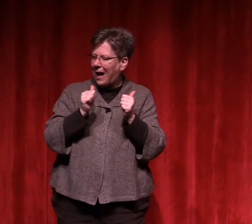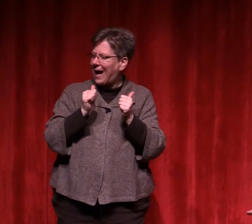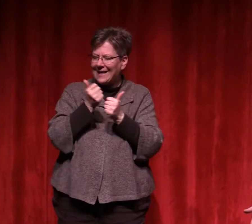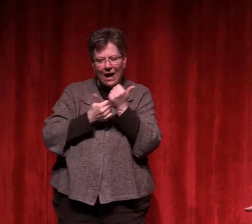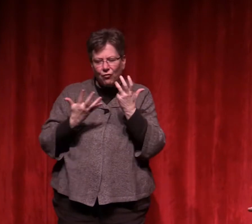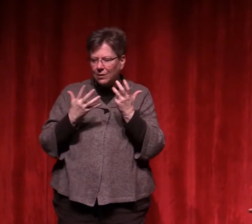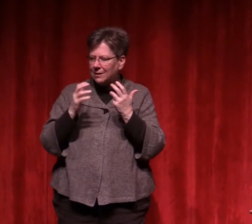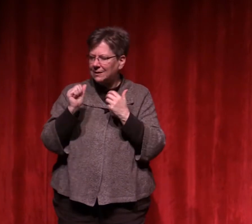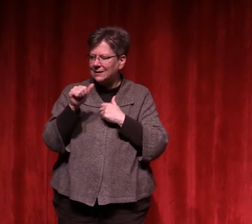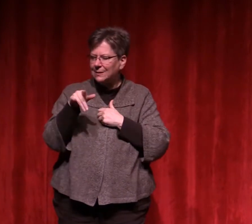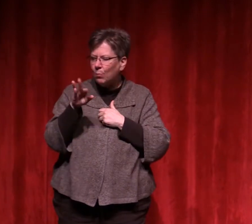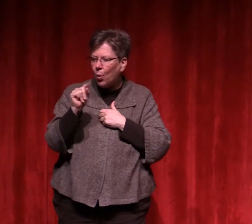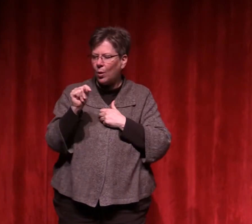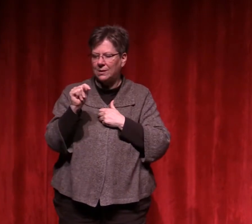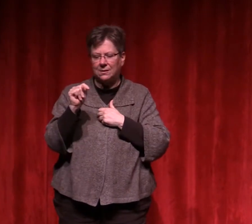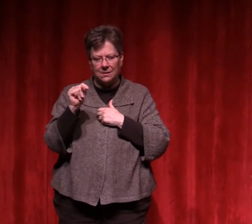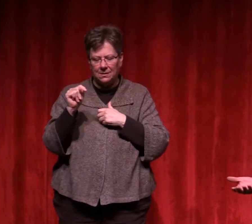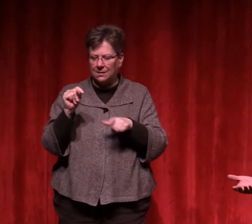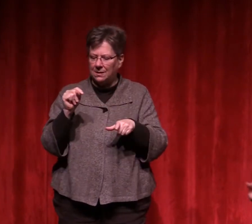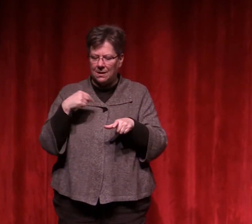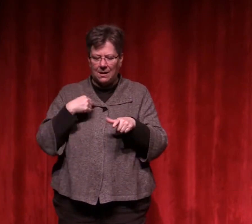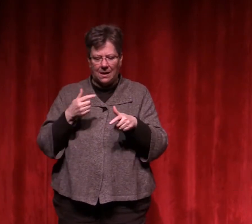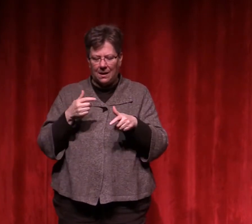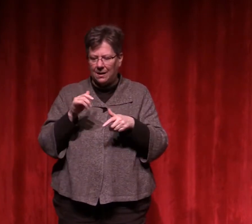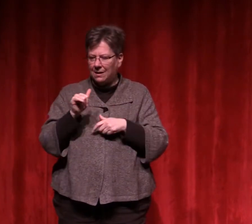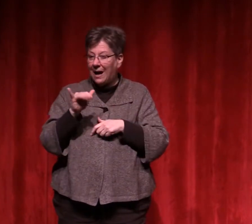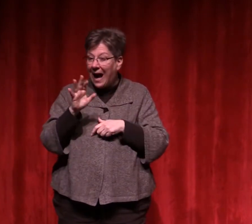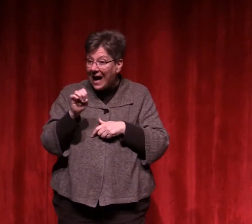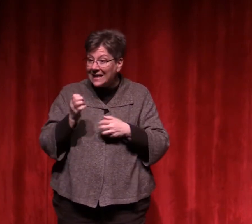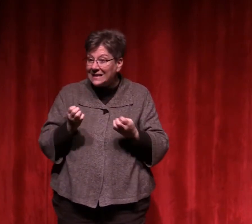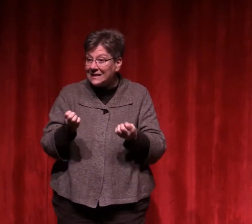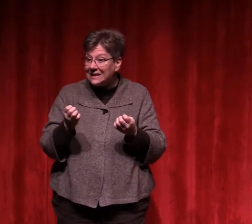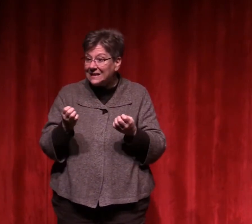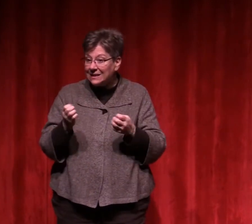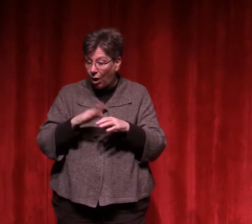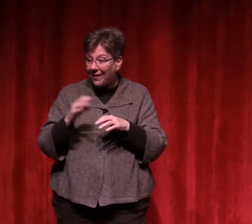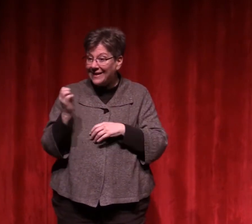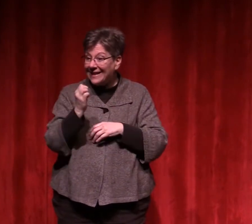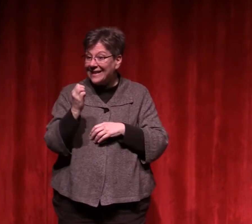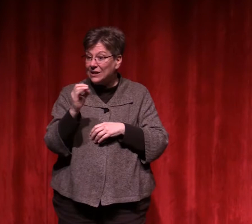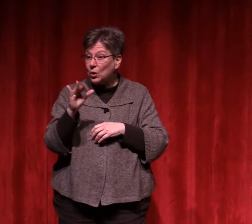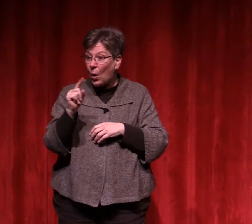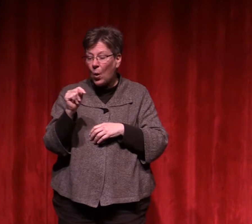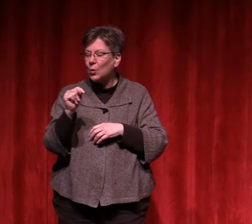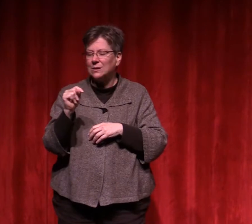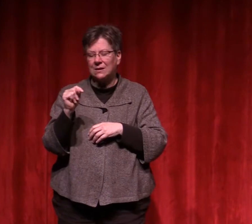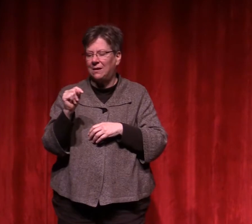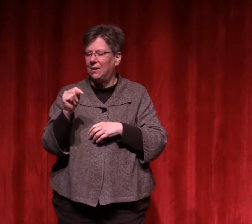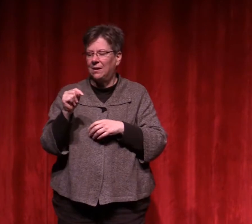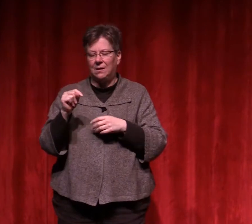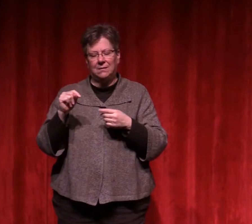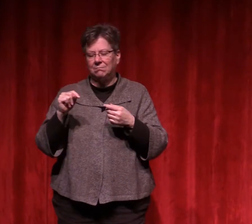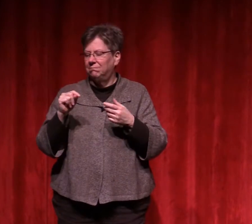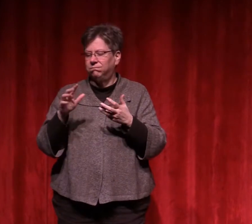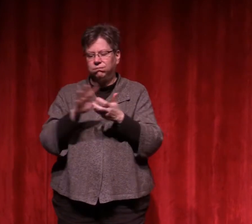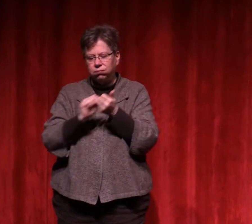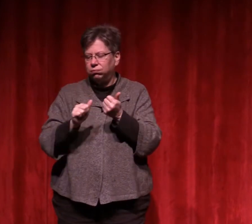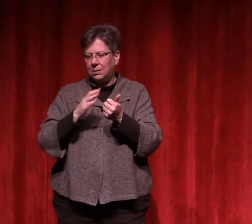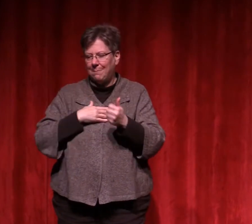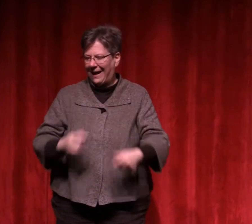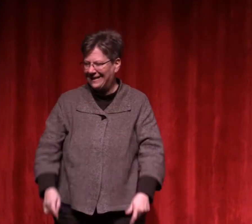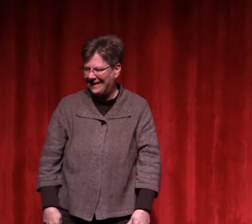school. The ice of the East Coast left me with two knee surgeries before I graduated high